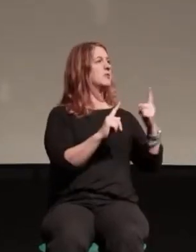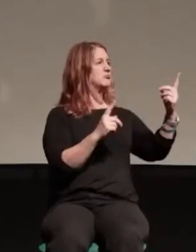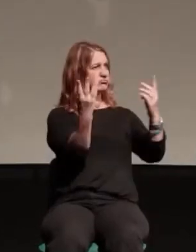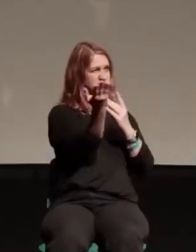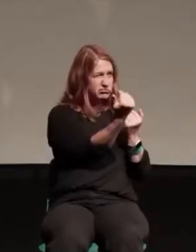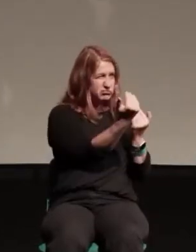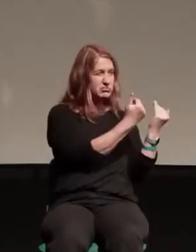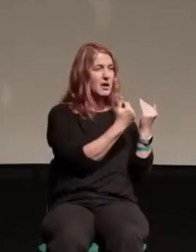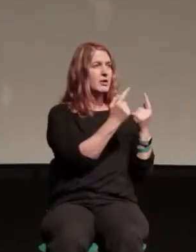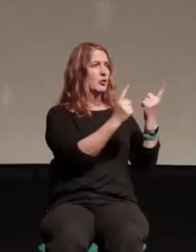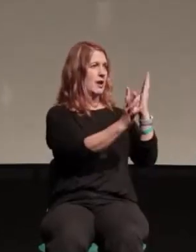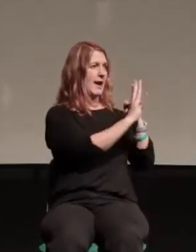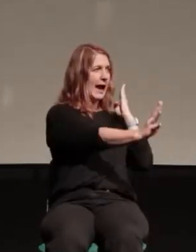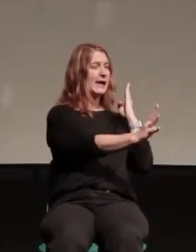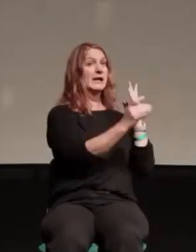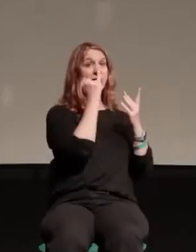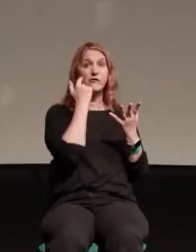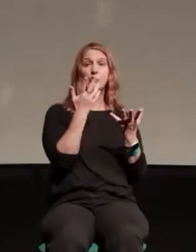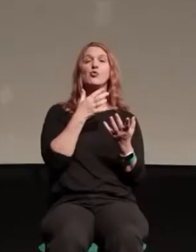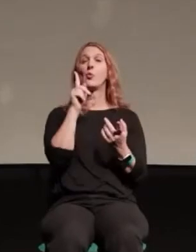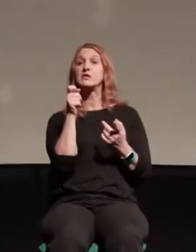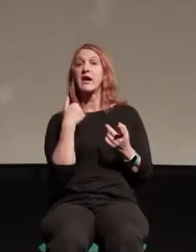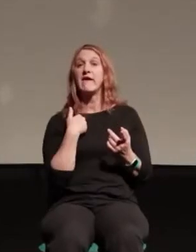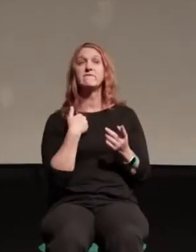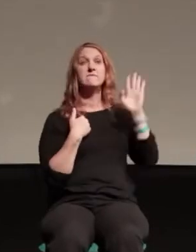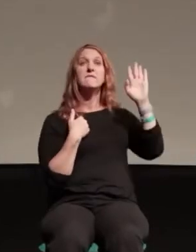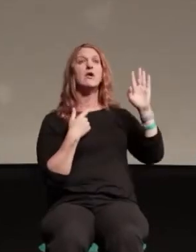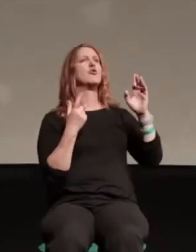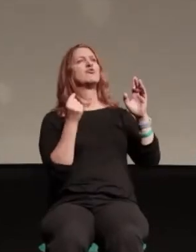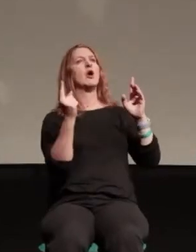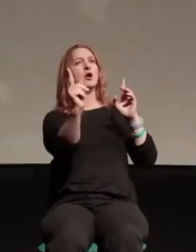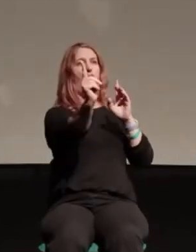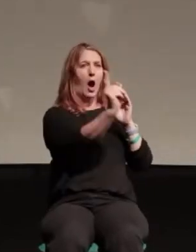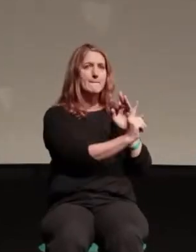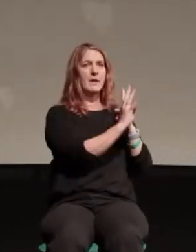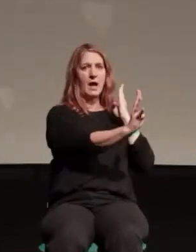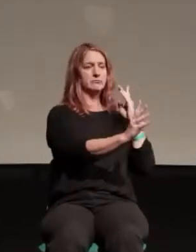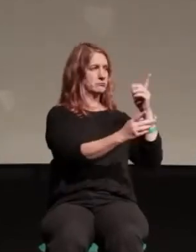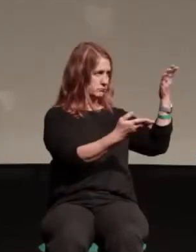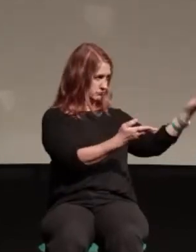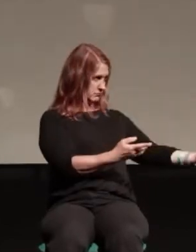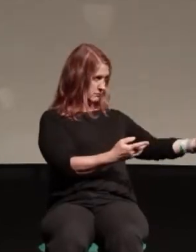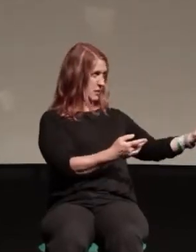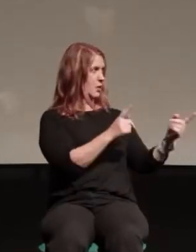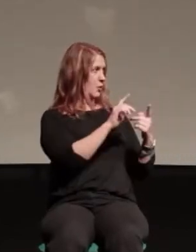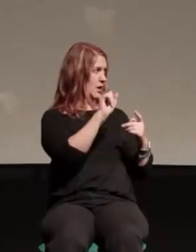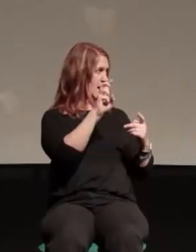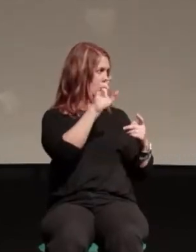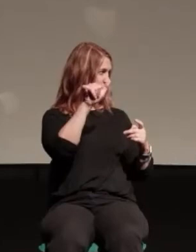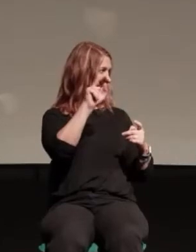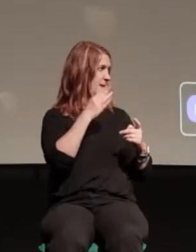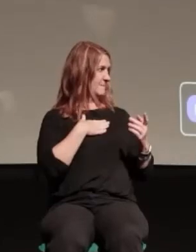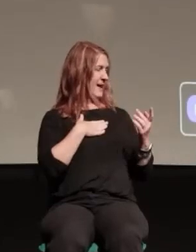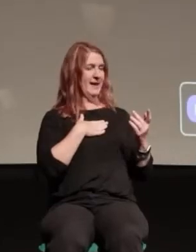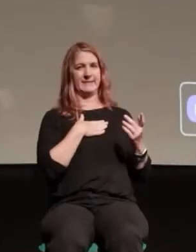seated. So again, if you're in the room, you'd like to ask a question, we're going to line up over here where actually Jen, my